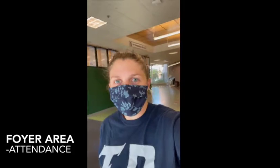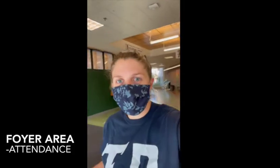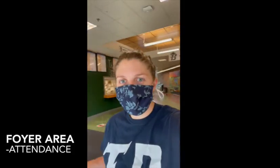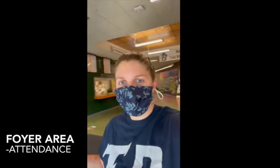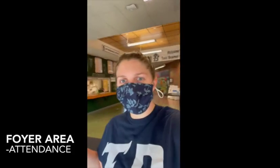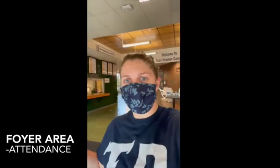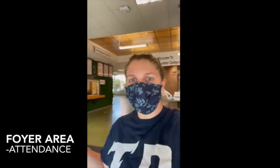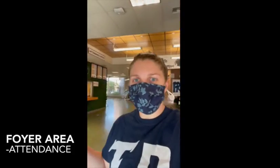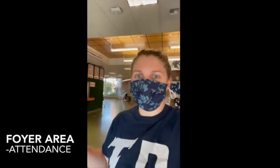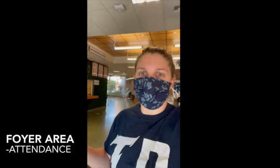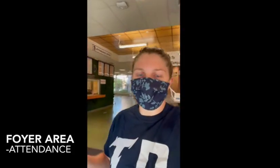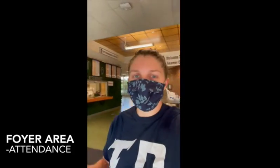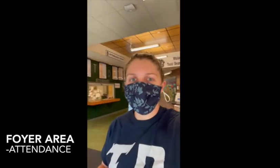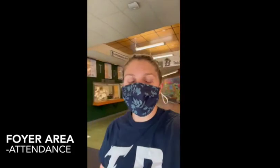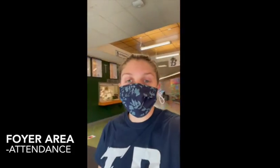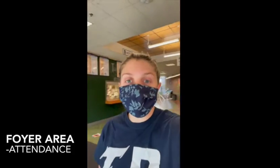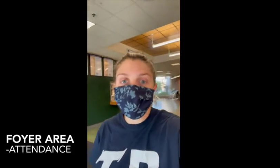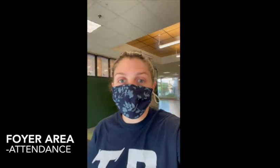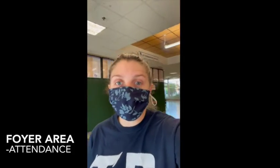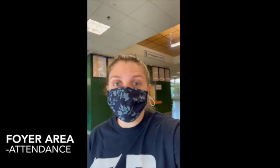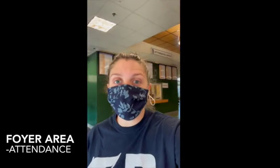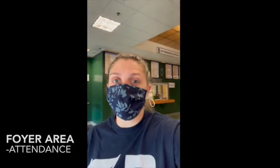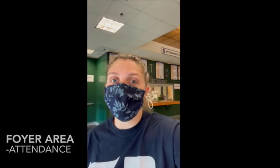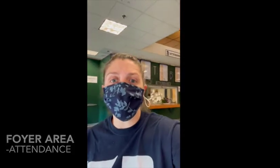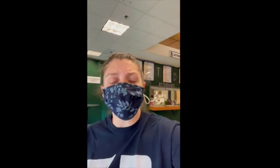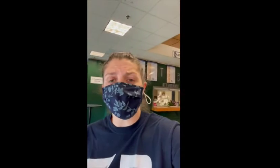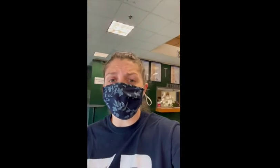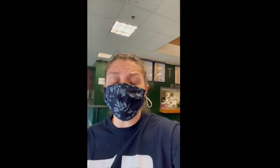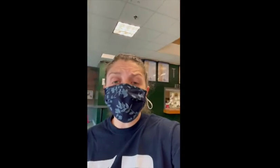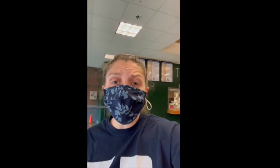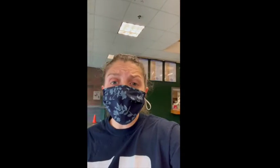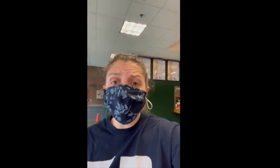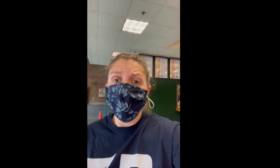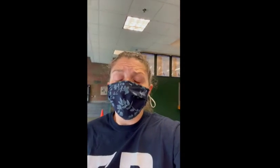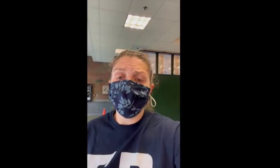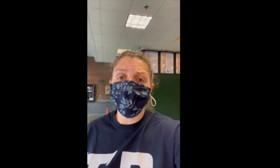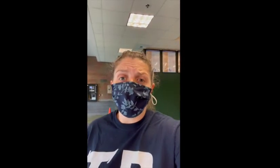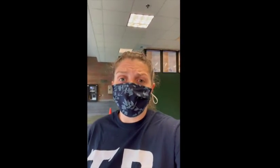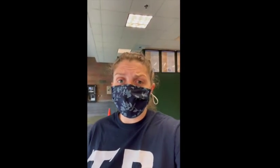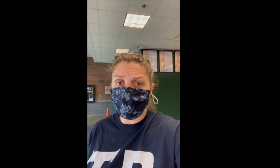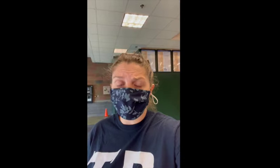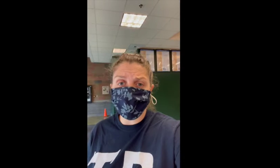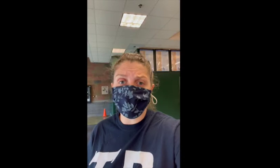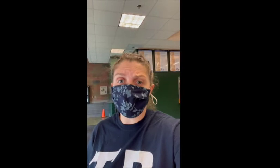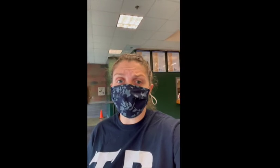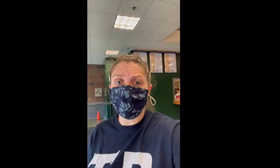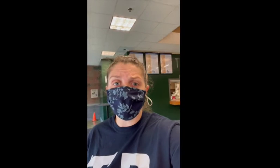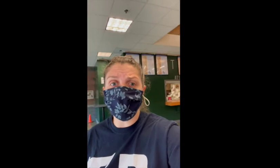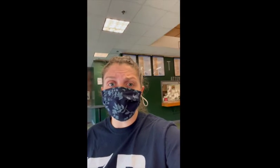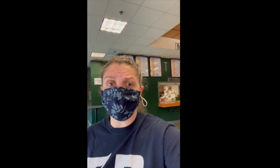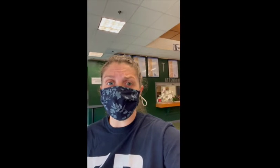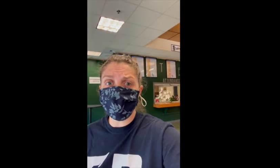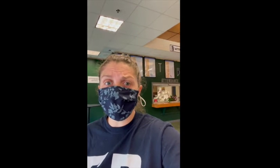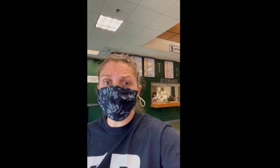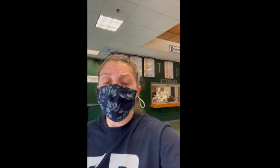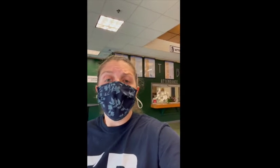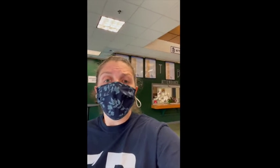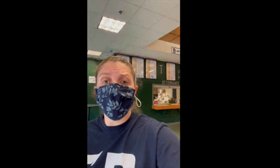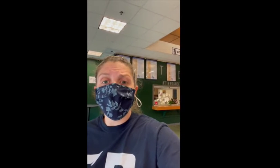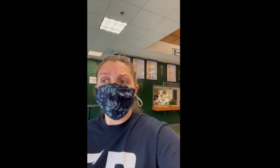our attendance office. The attendance office is where you would check in if you're late or have your parents sign you out if you need to leave early or